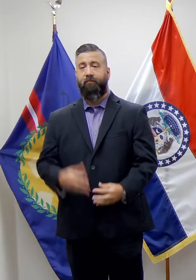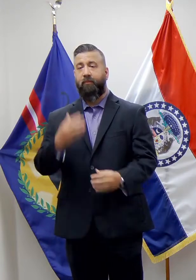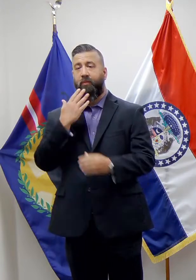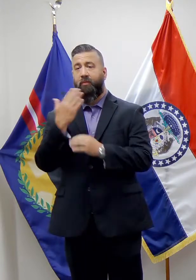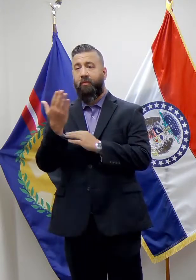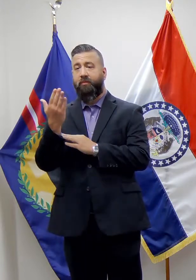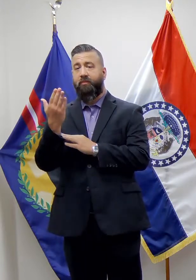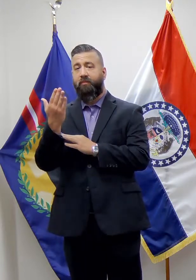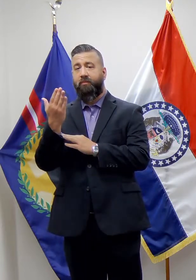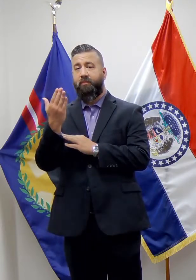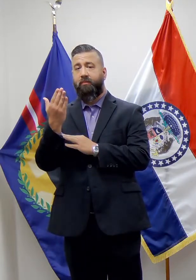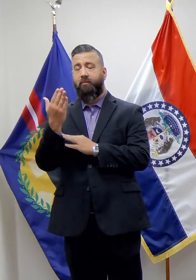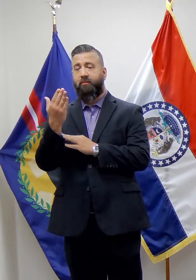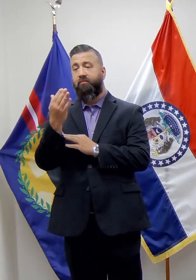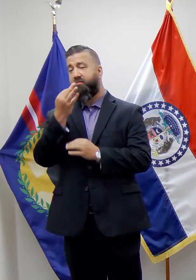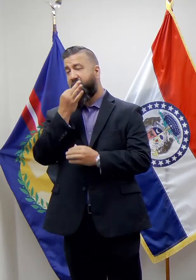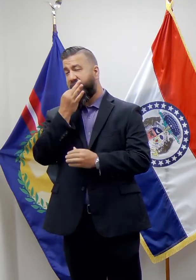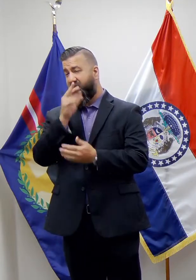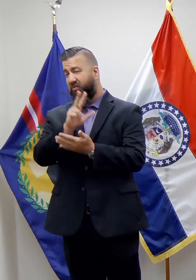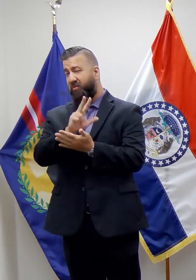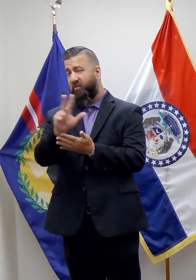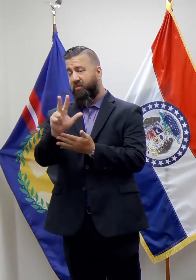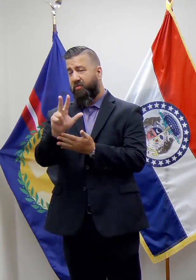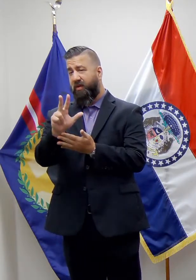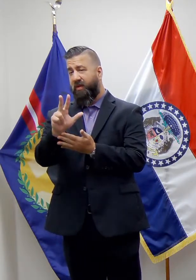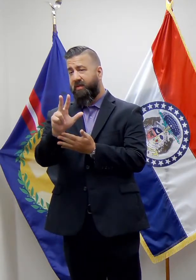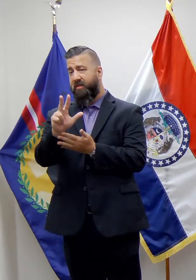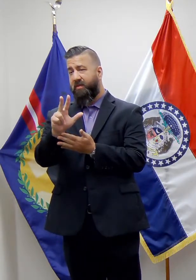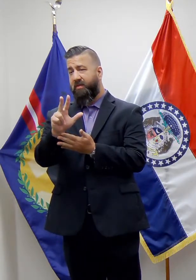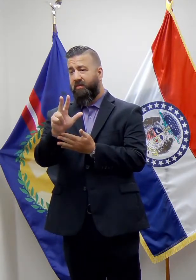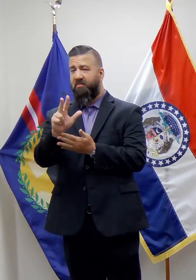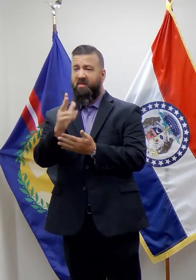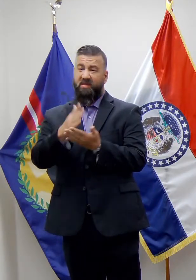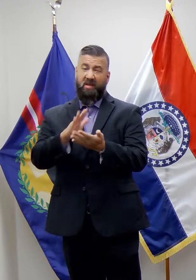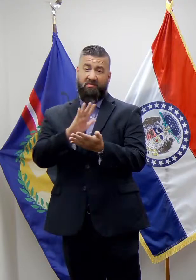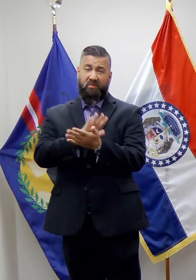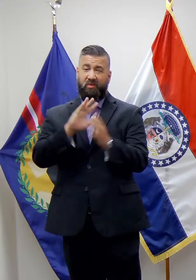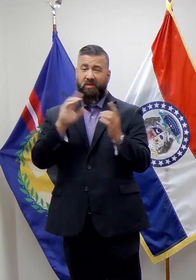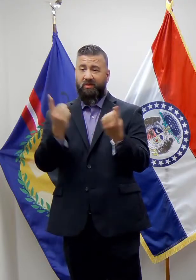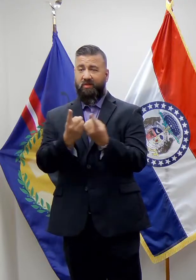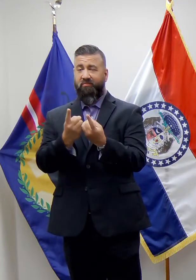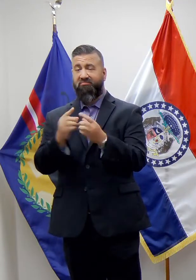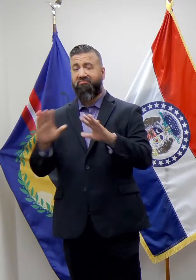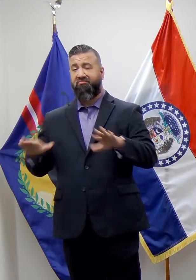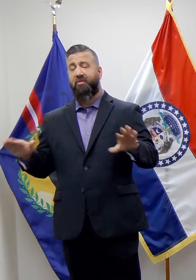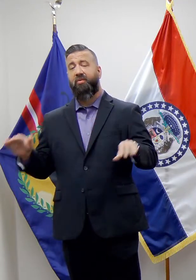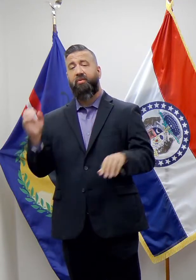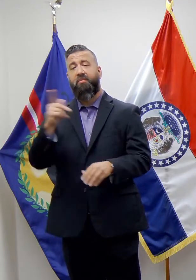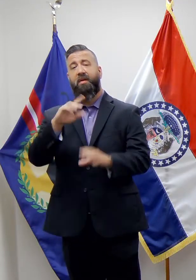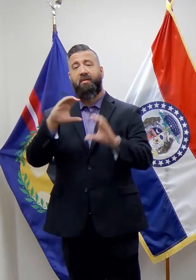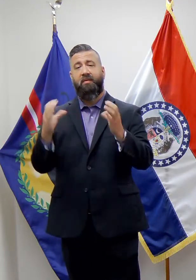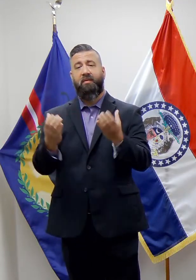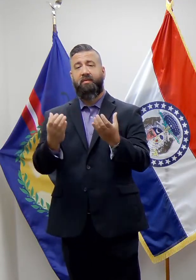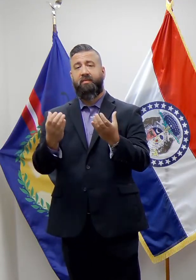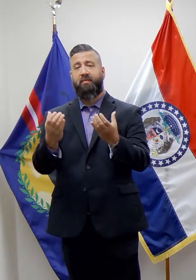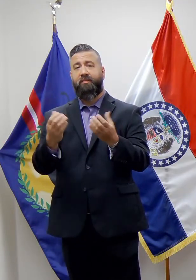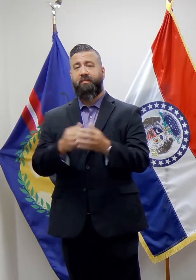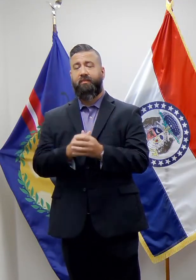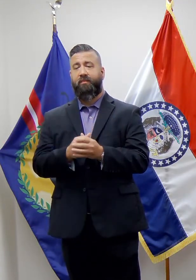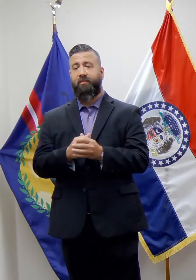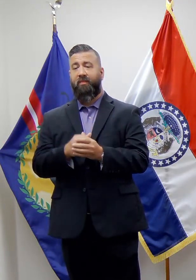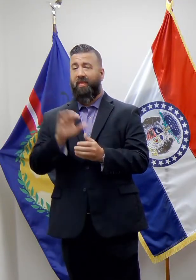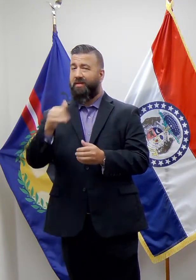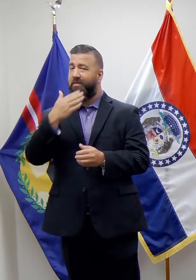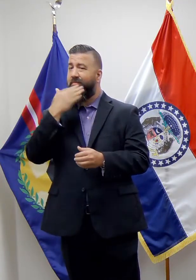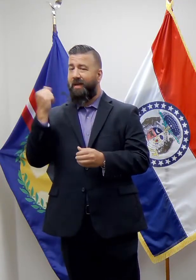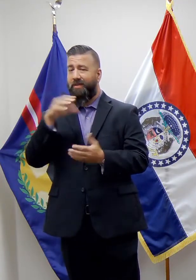Good morning. In 3 weeks and sooner in some school districts, kids are heading back into the classroom. It's